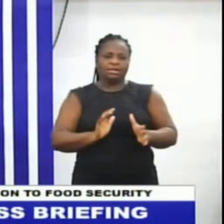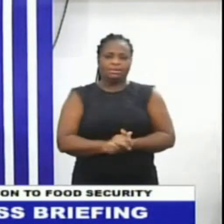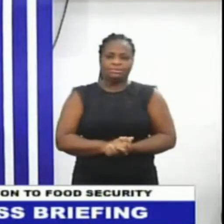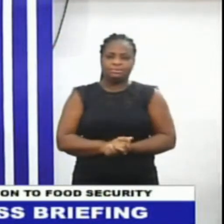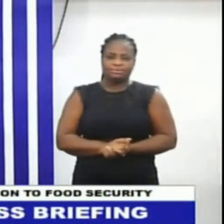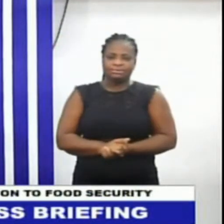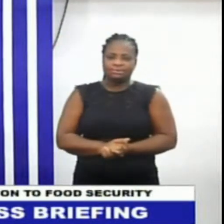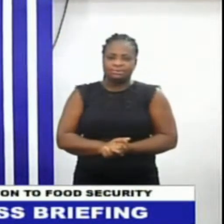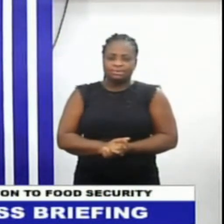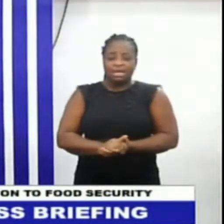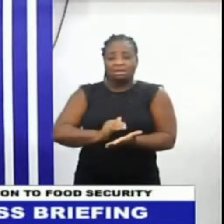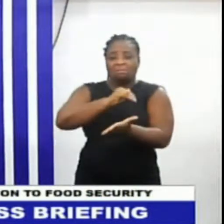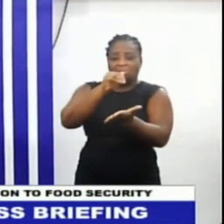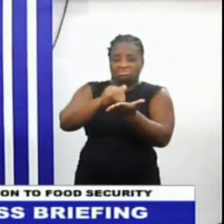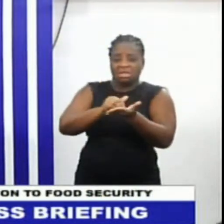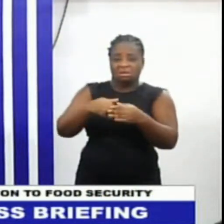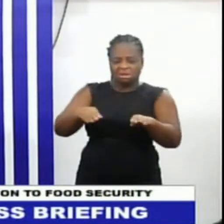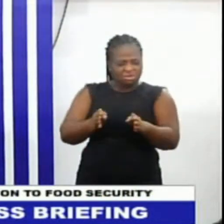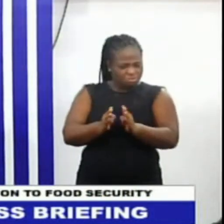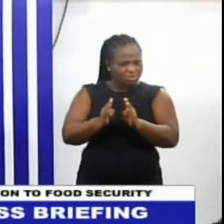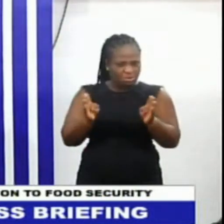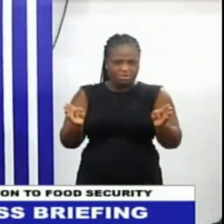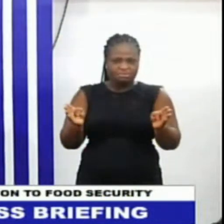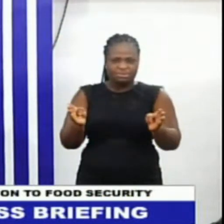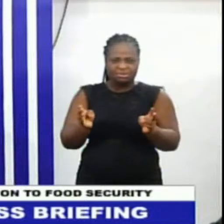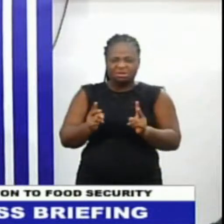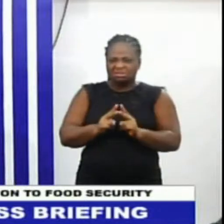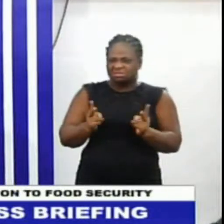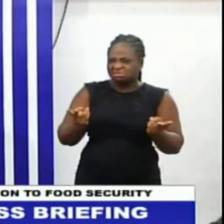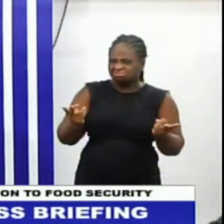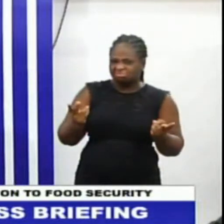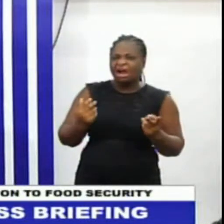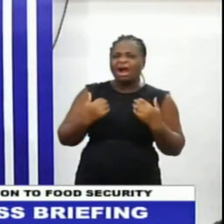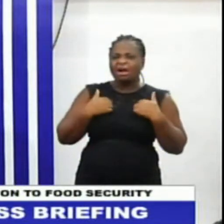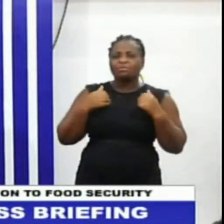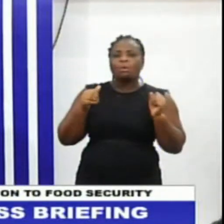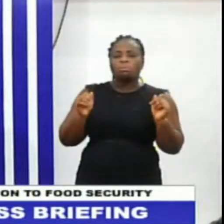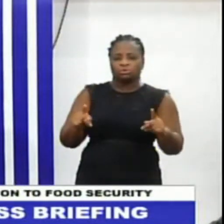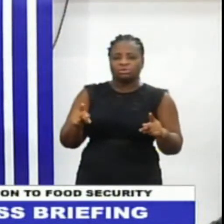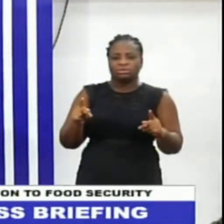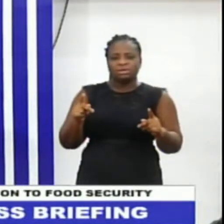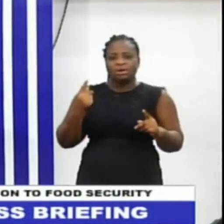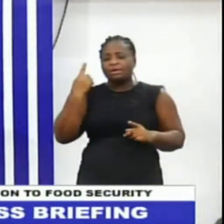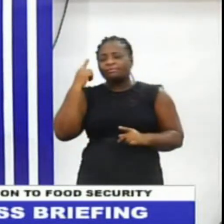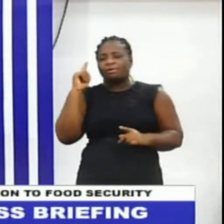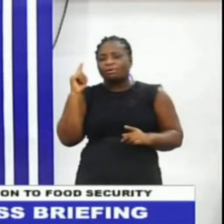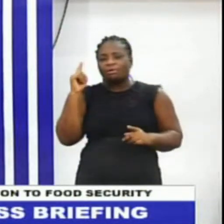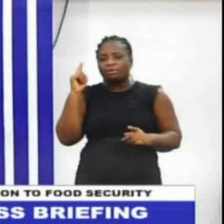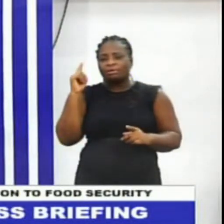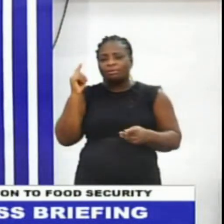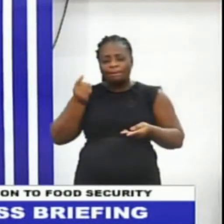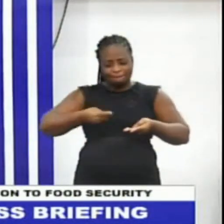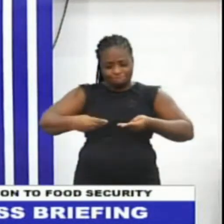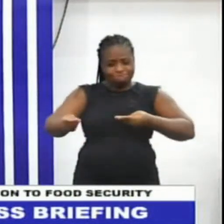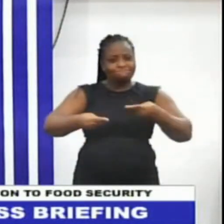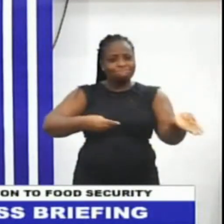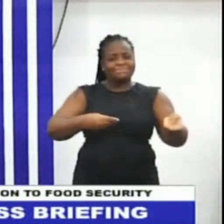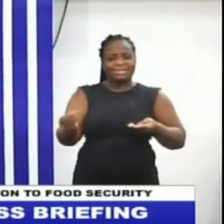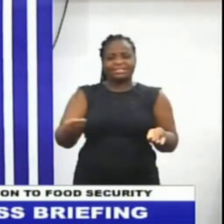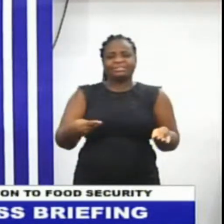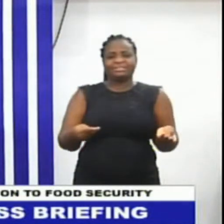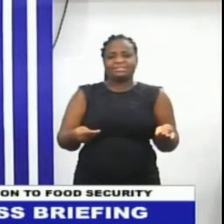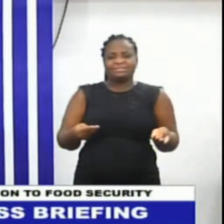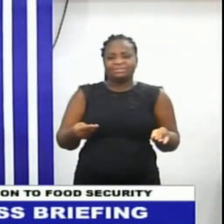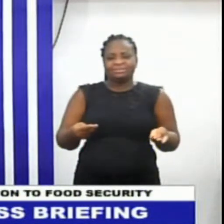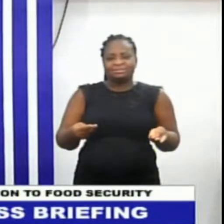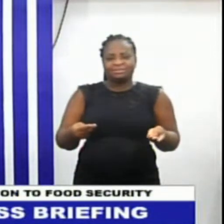middle market will be open. So there's the opportunity for the purchase of the product of the final